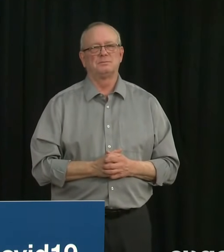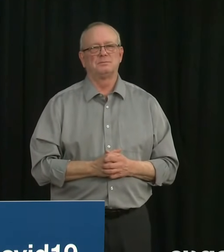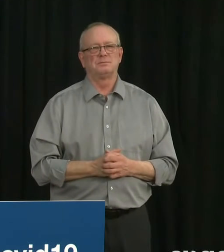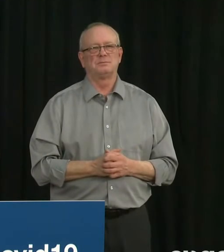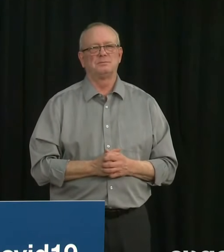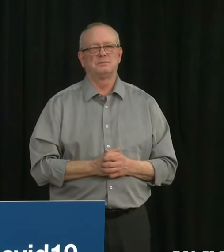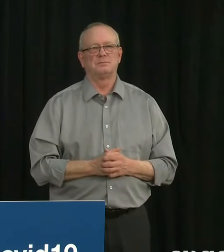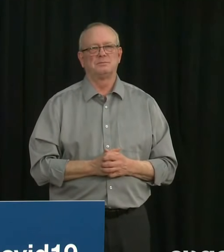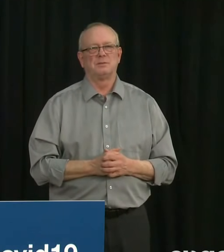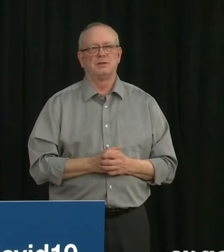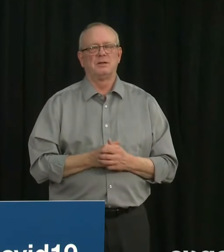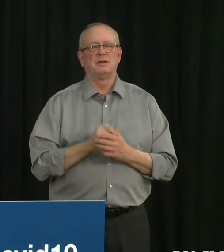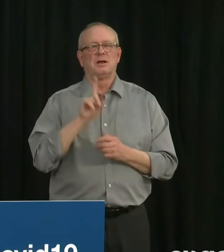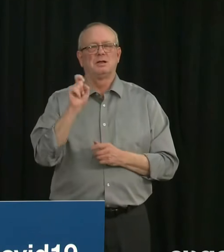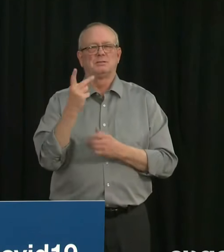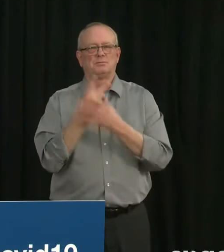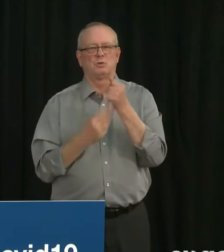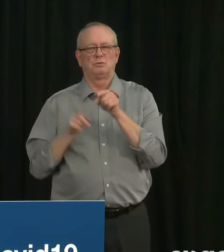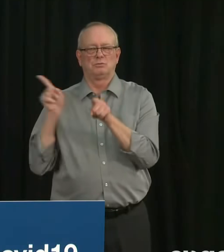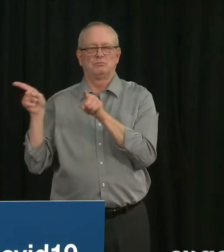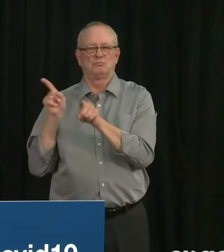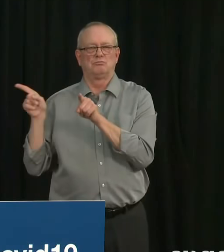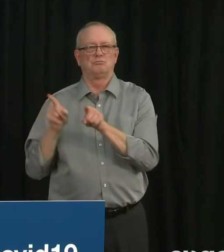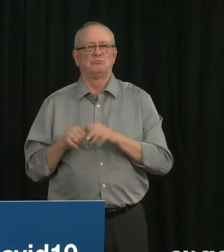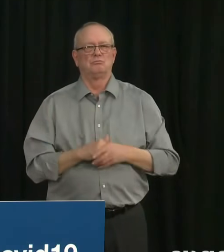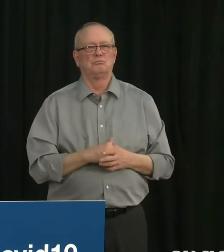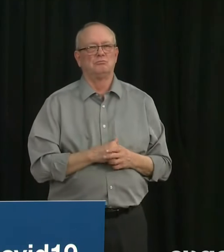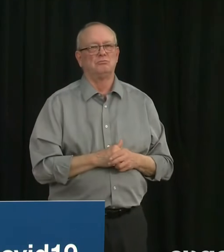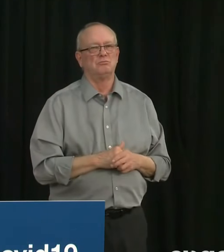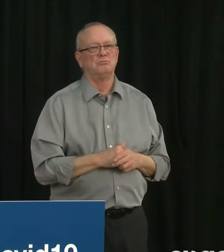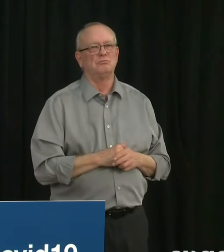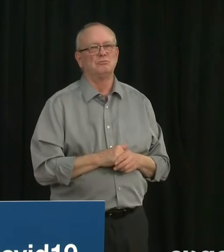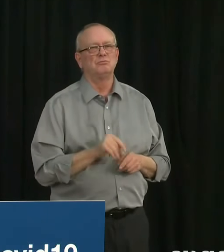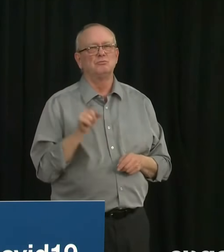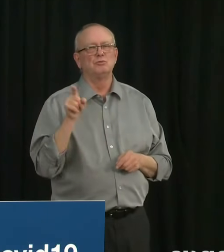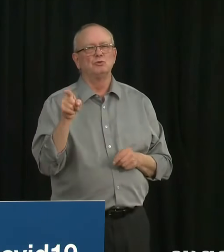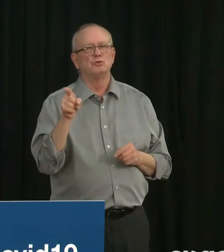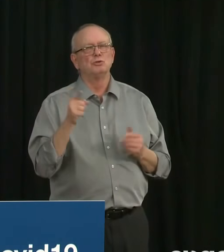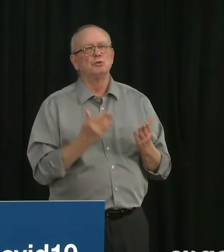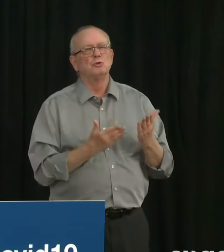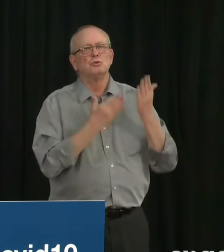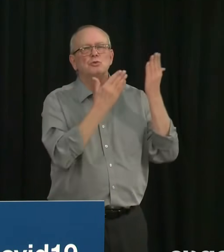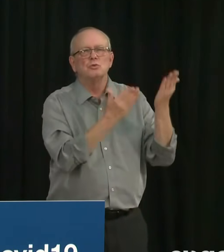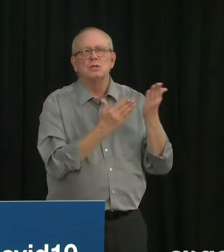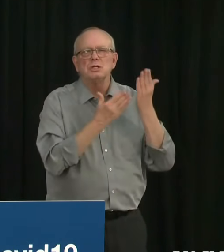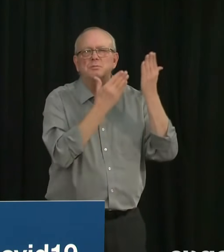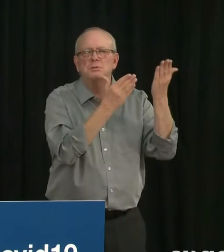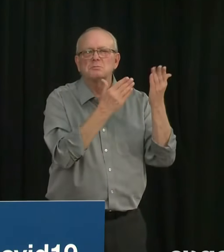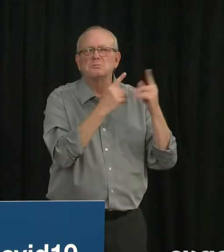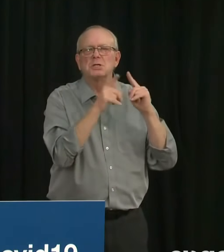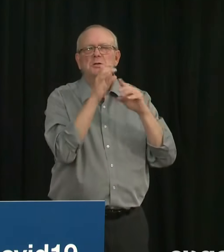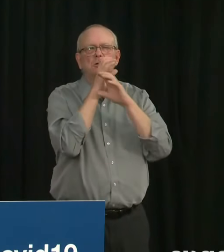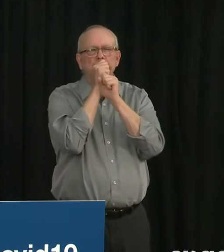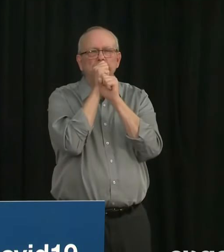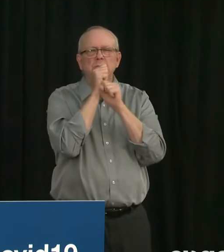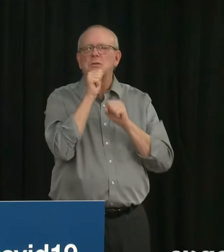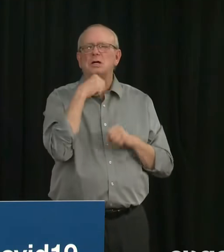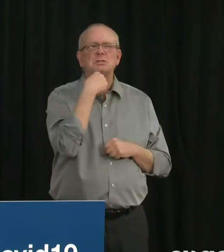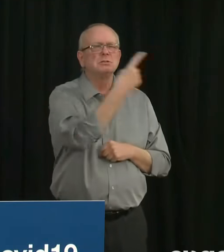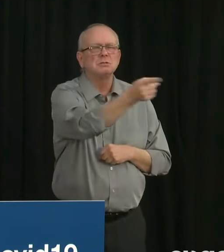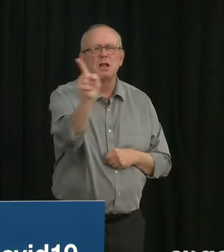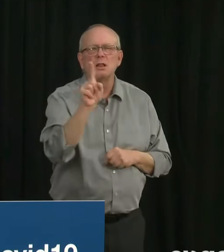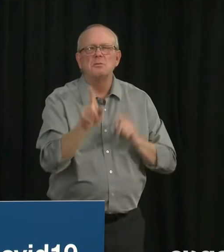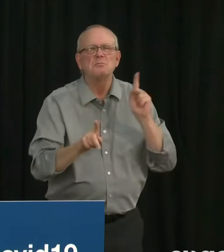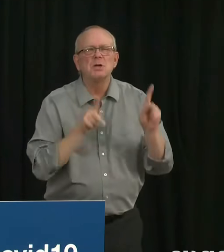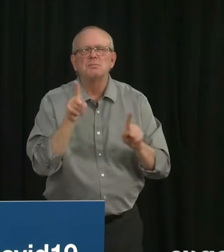the Minister and Dr. Hinshaw. Why can't the public see the recommendations from the Chief Medical Officer? Would it not help the public understand the ultimate